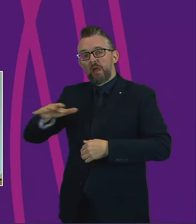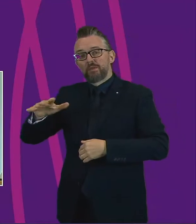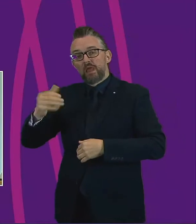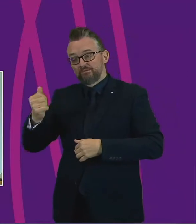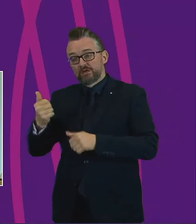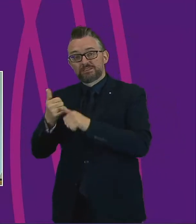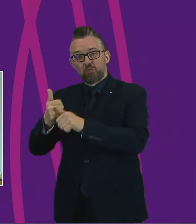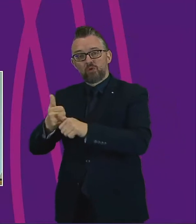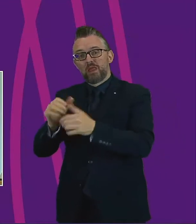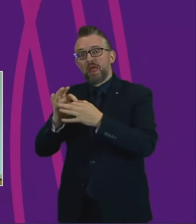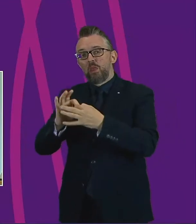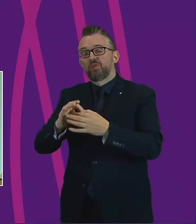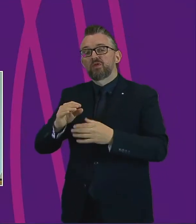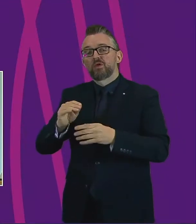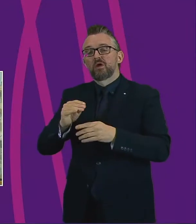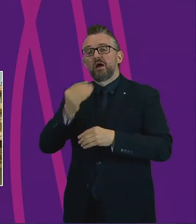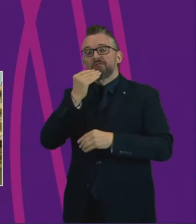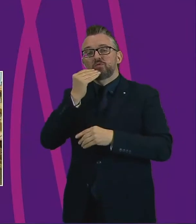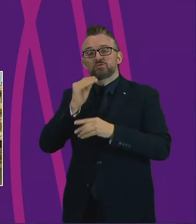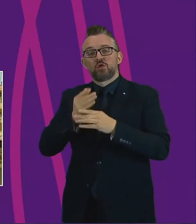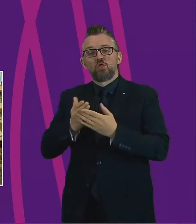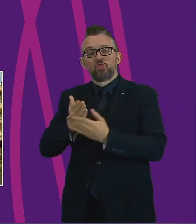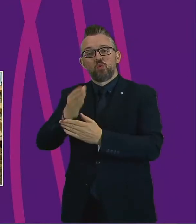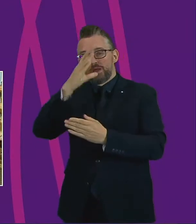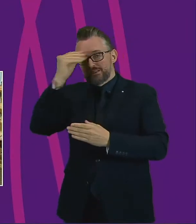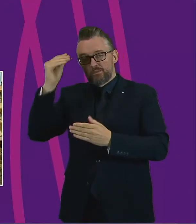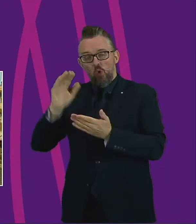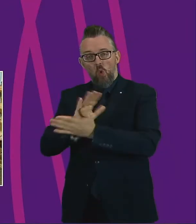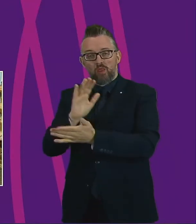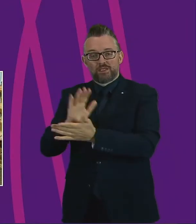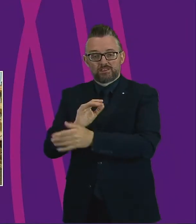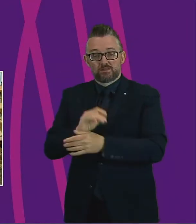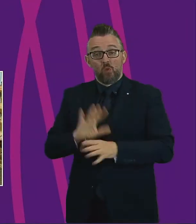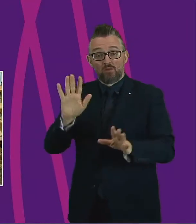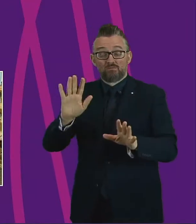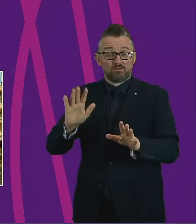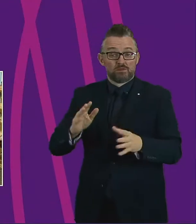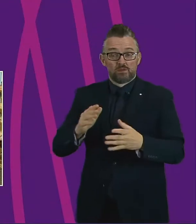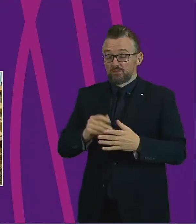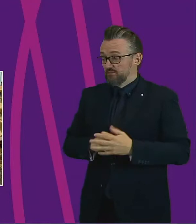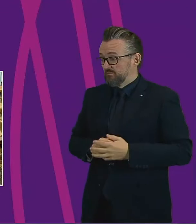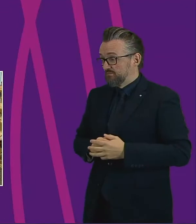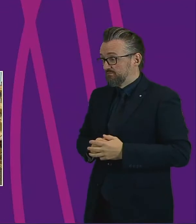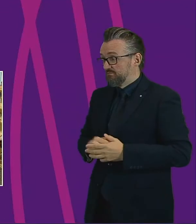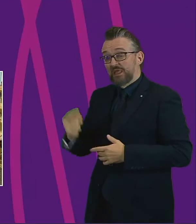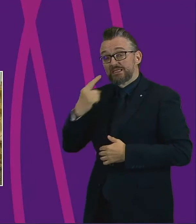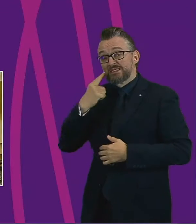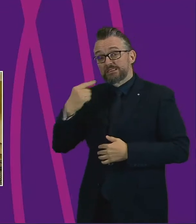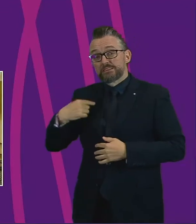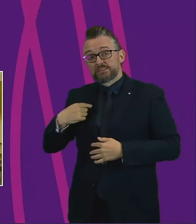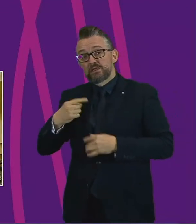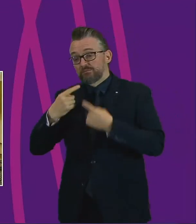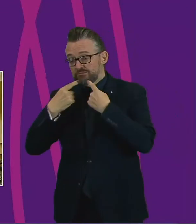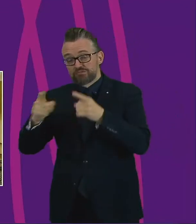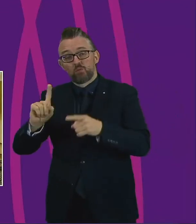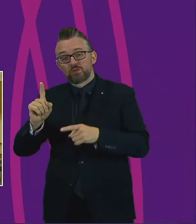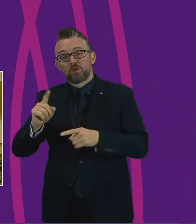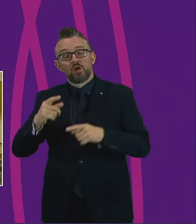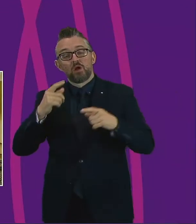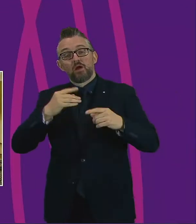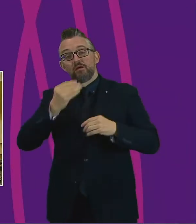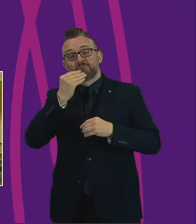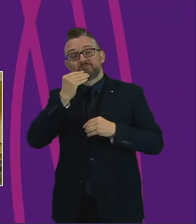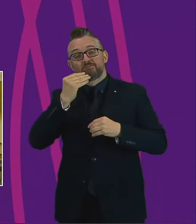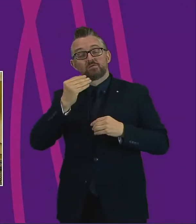food over the summer holidays? First Minister. We announced yesterday continuation of free school meal entitlement over the